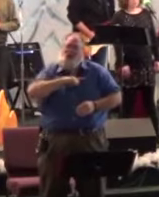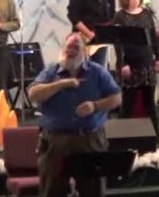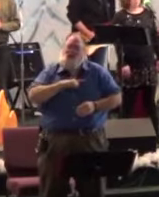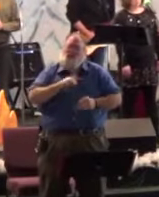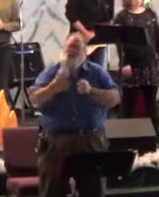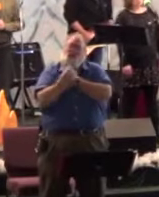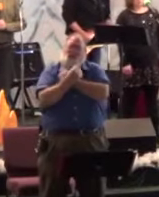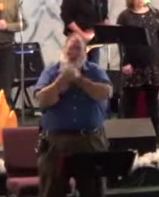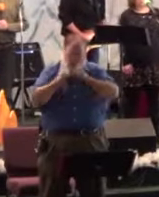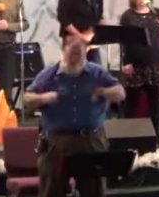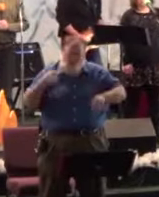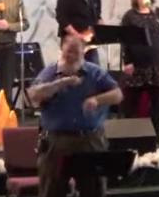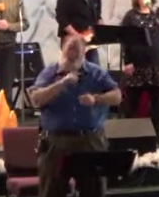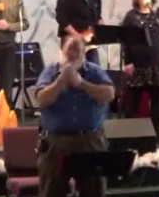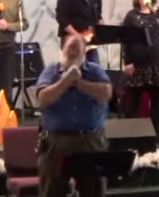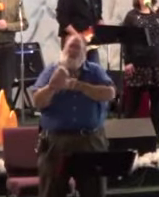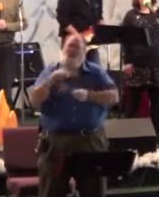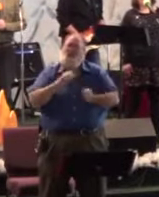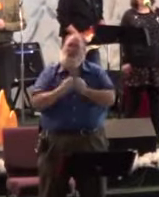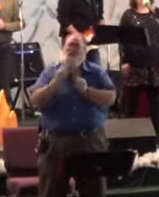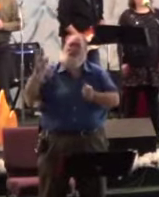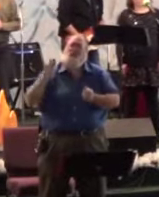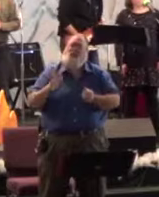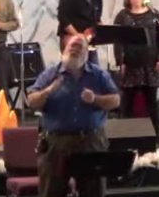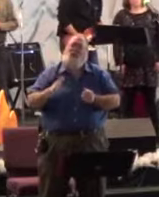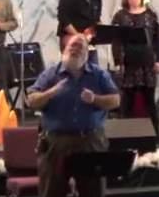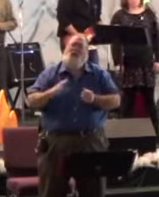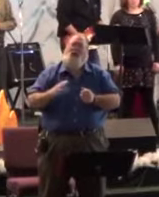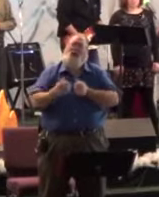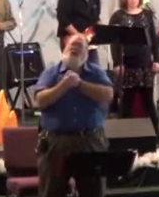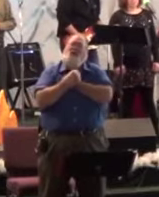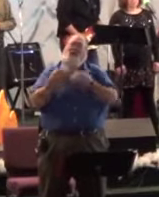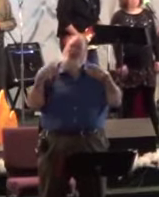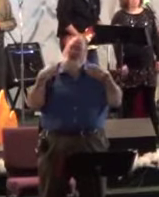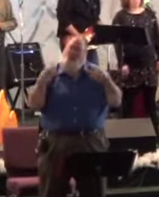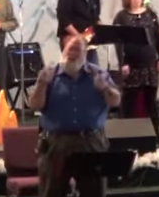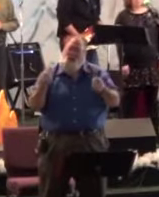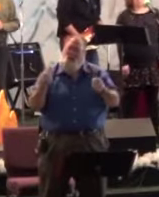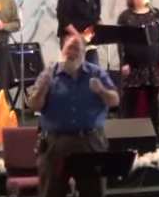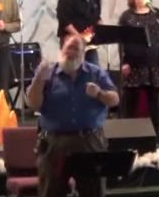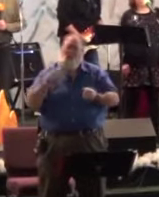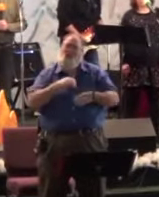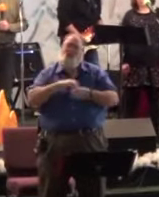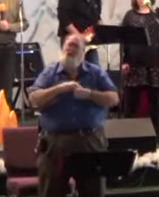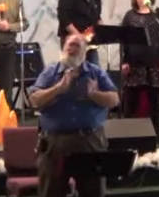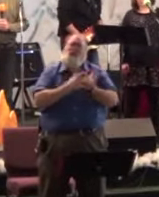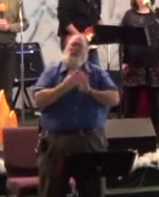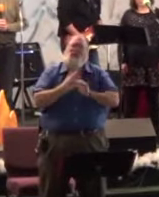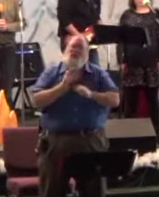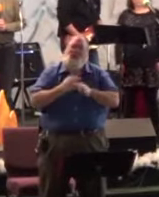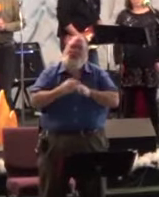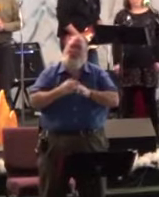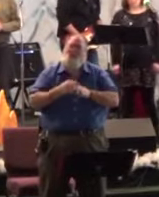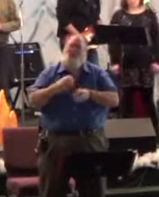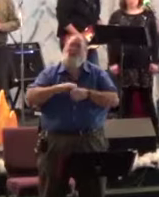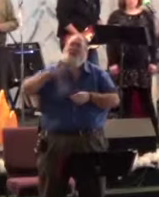us with your saving and healing grace through your Son, Jesus. And it's in his precious, precious